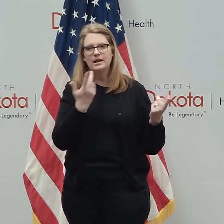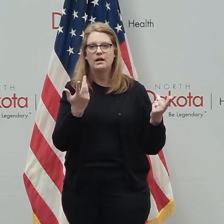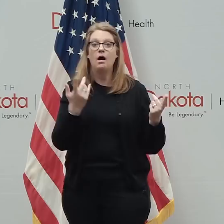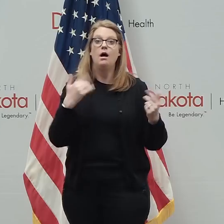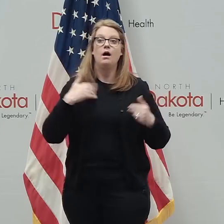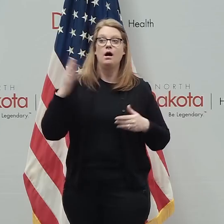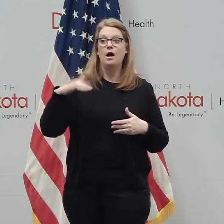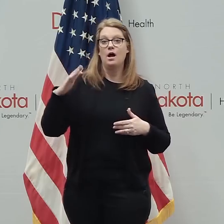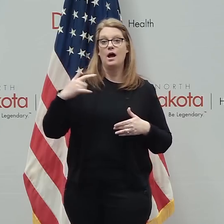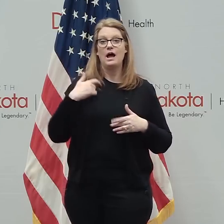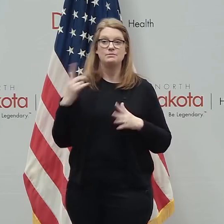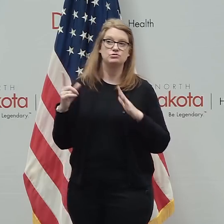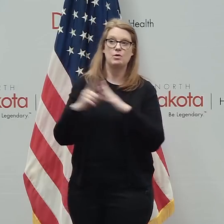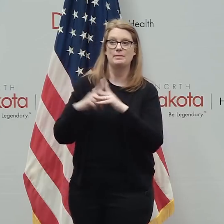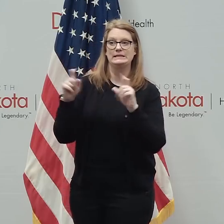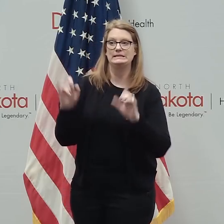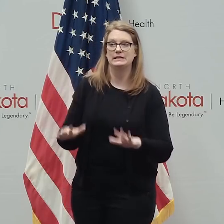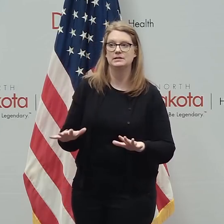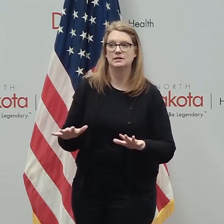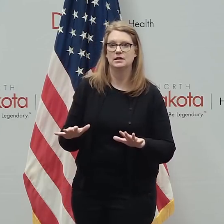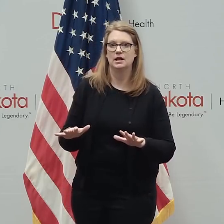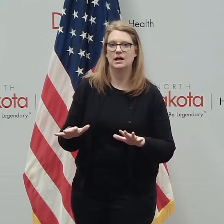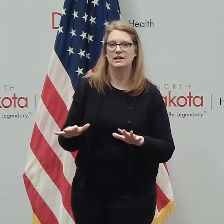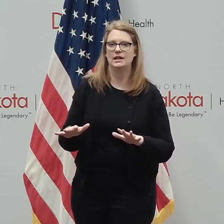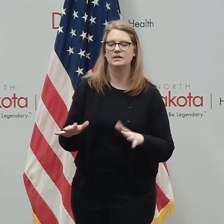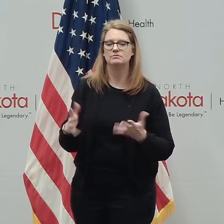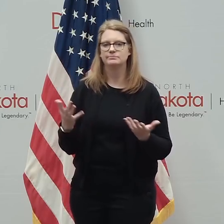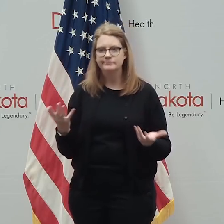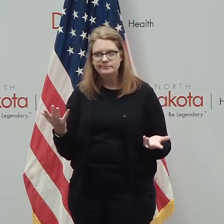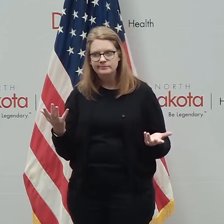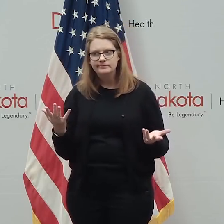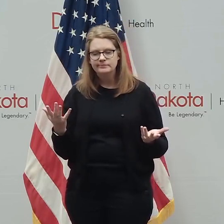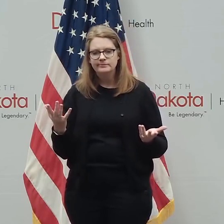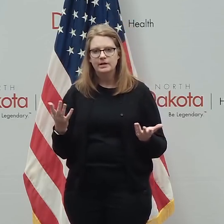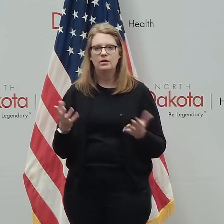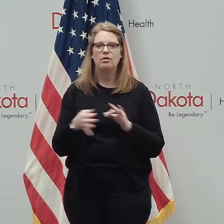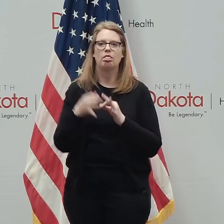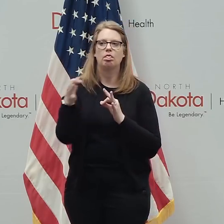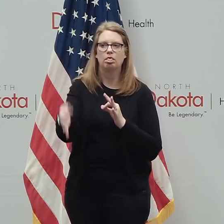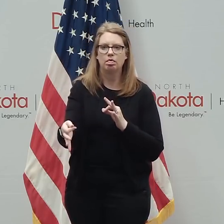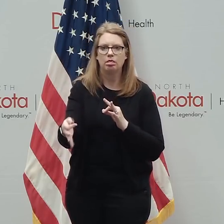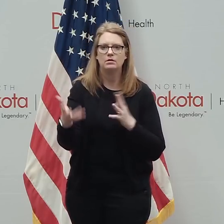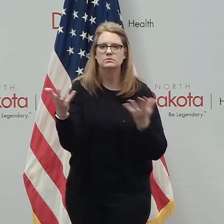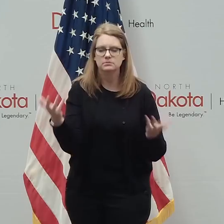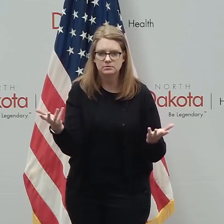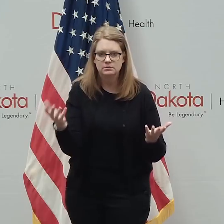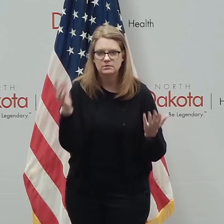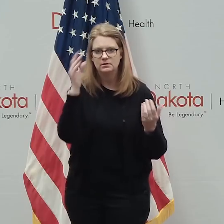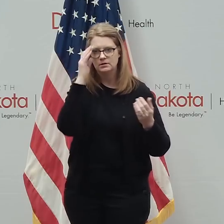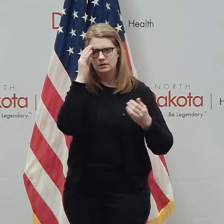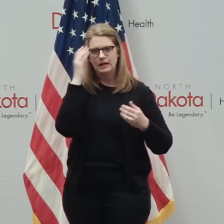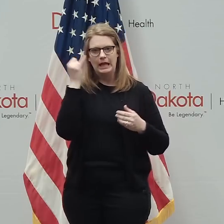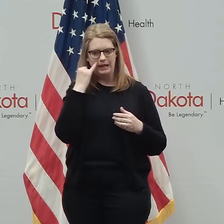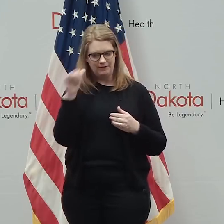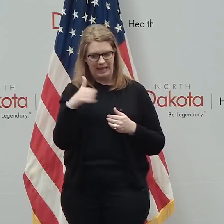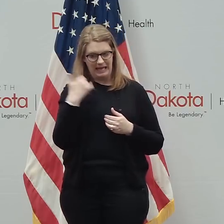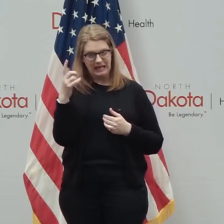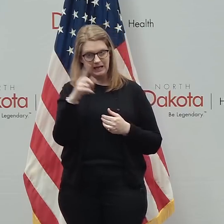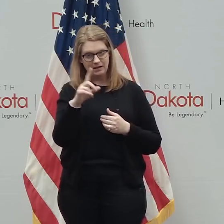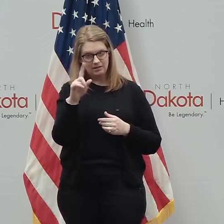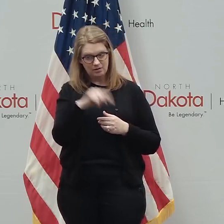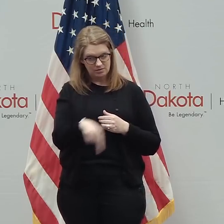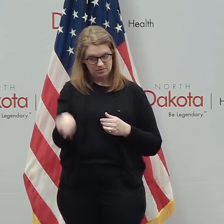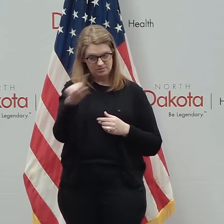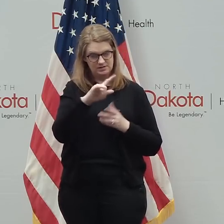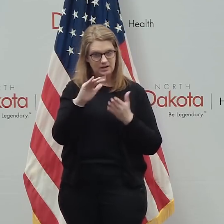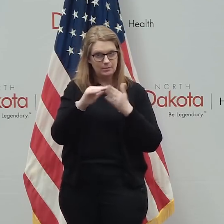I'm going to go get tested, and then in an easy way, I'm not going to be able to do that. I would recommend it if anybody in any of these communities today, even